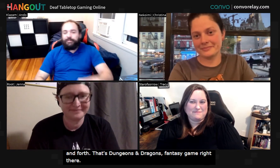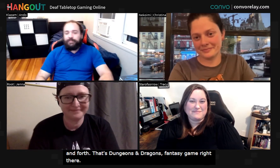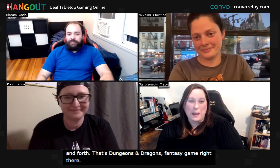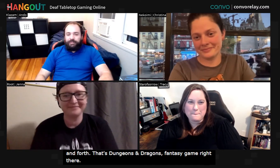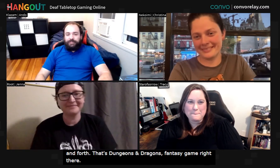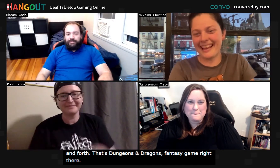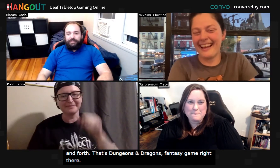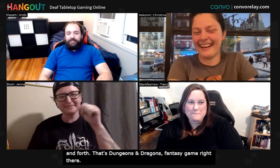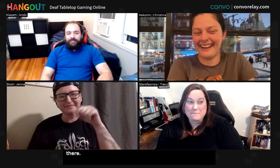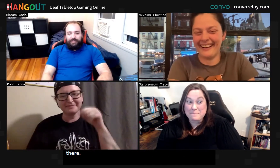same.